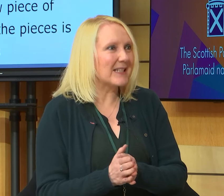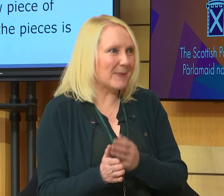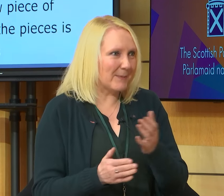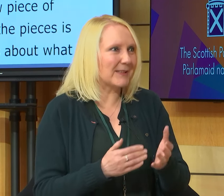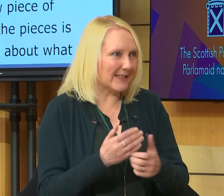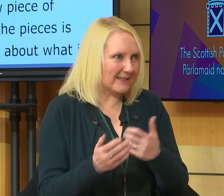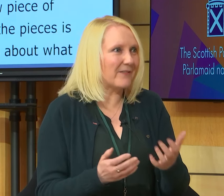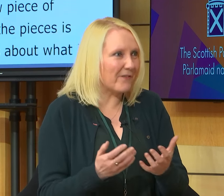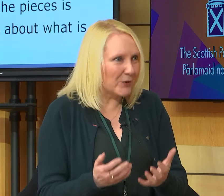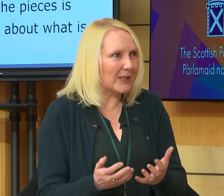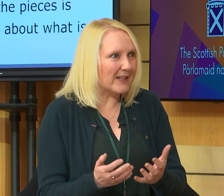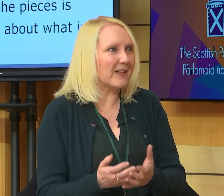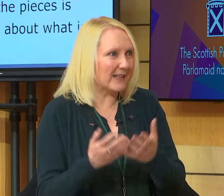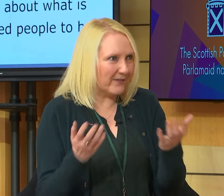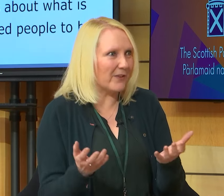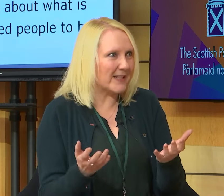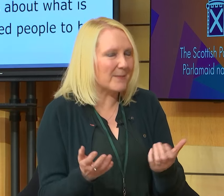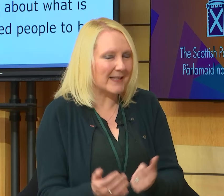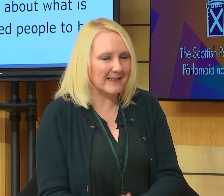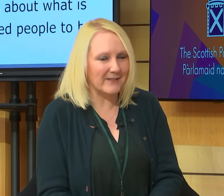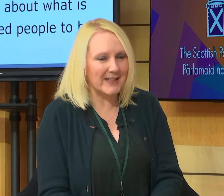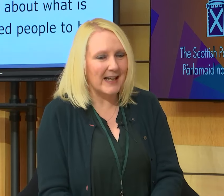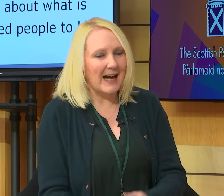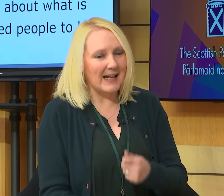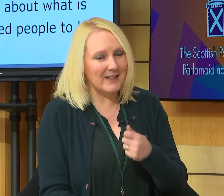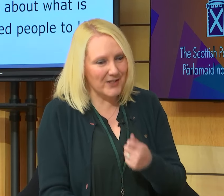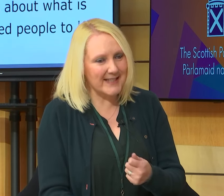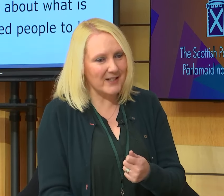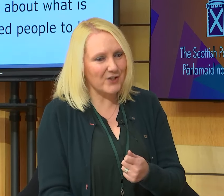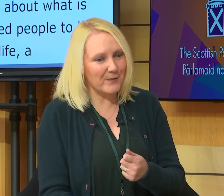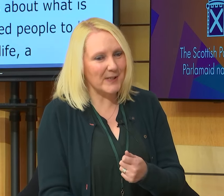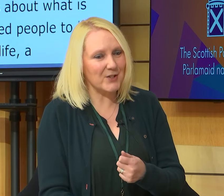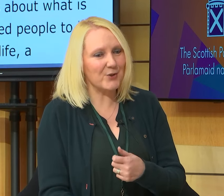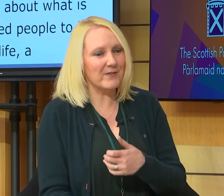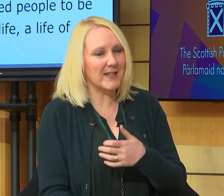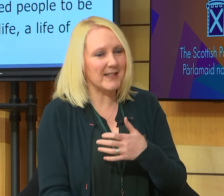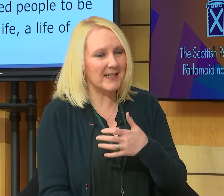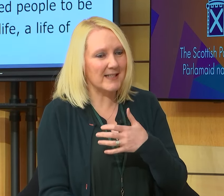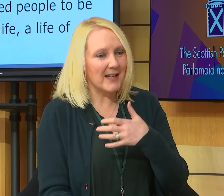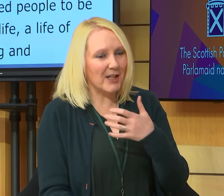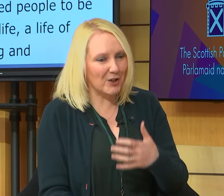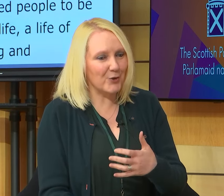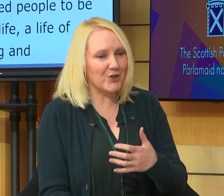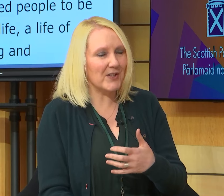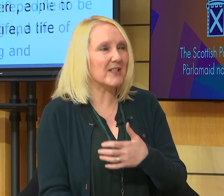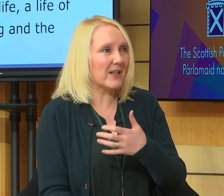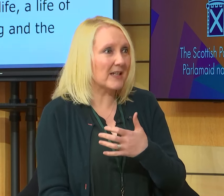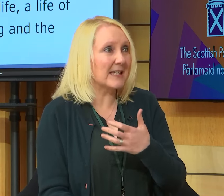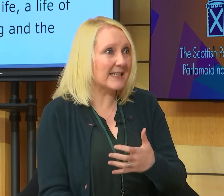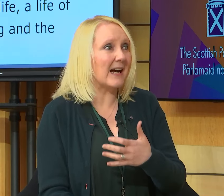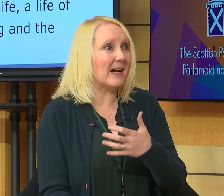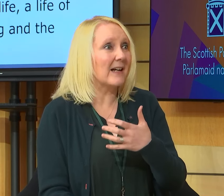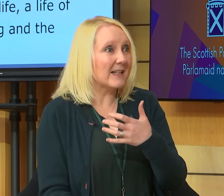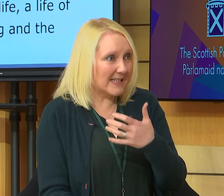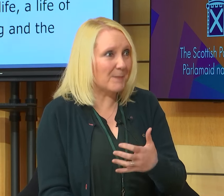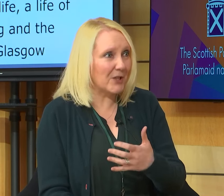people to be able to live a full life, a life of independent living. And the researcher from Glasgow University's conclusion is that it